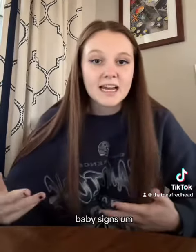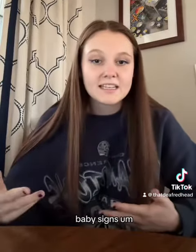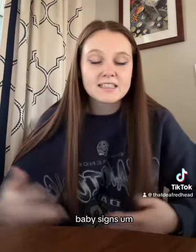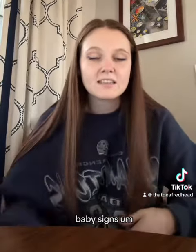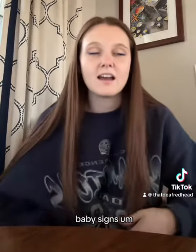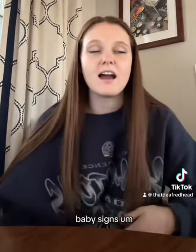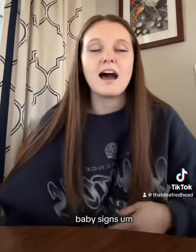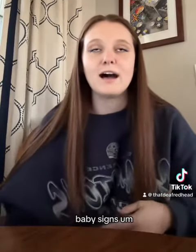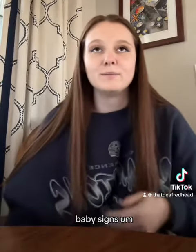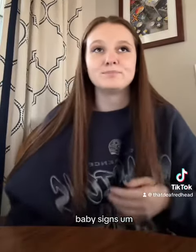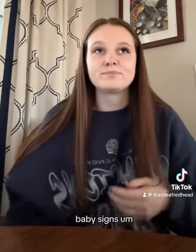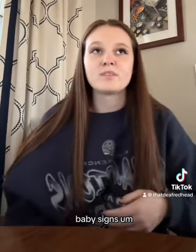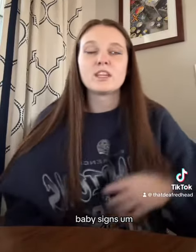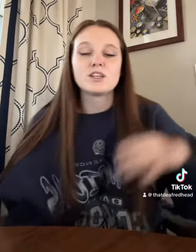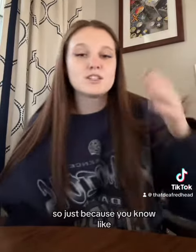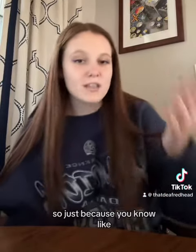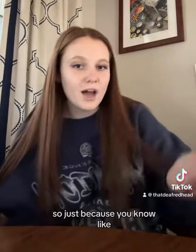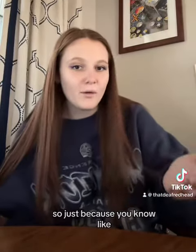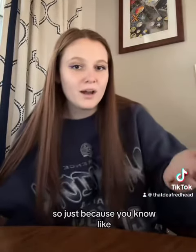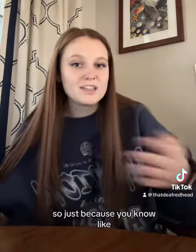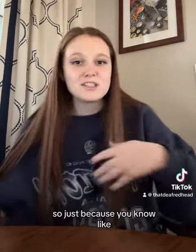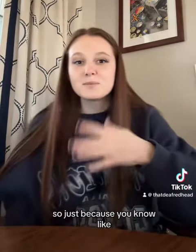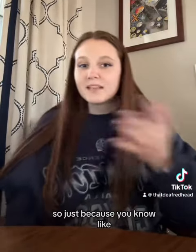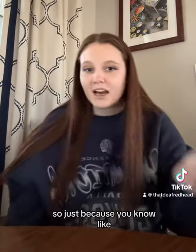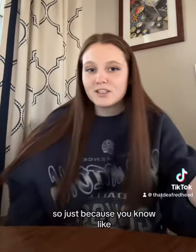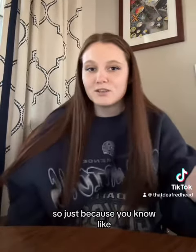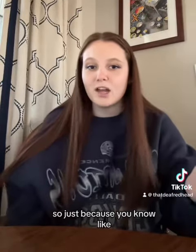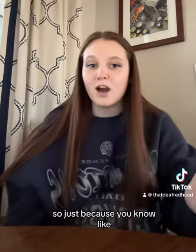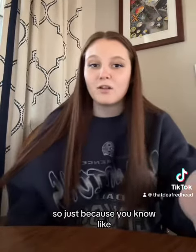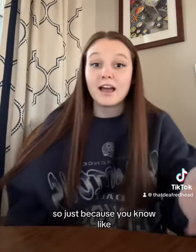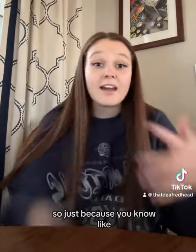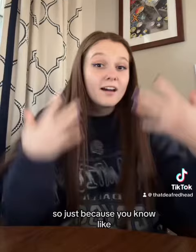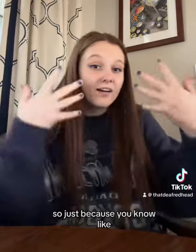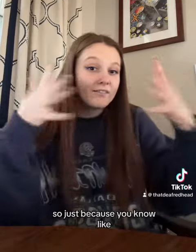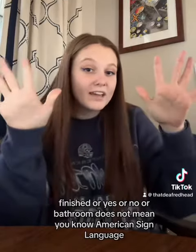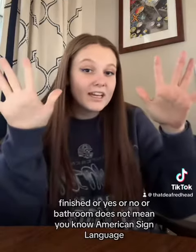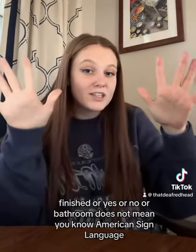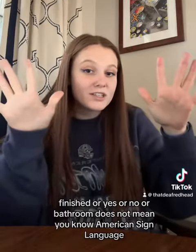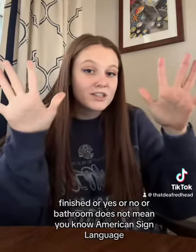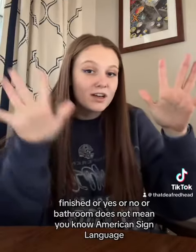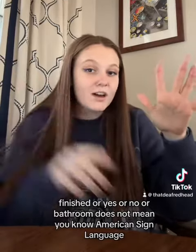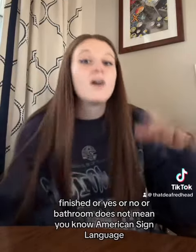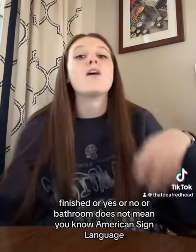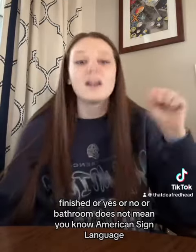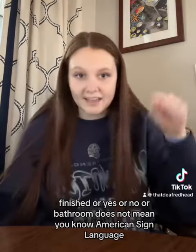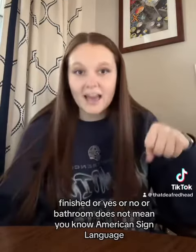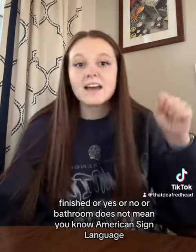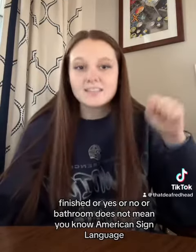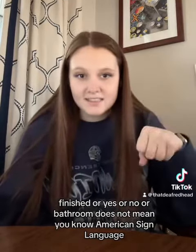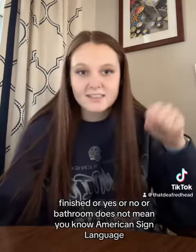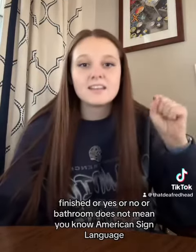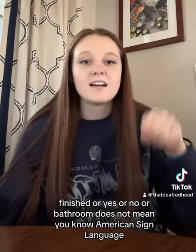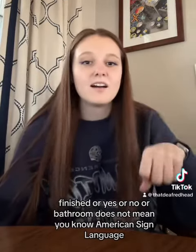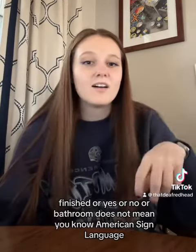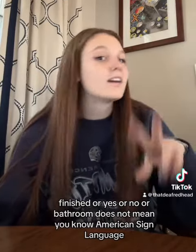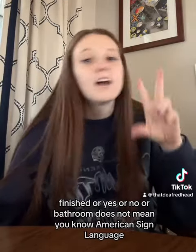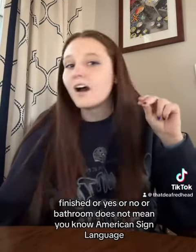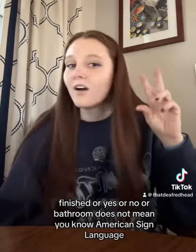signs. So just because you know like finished or yes or no